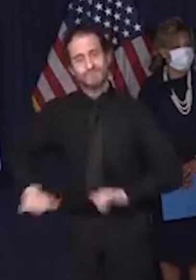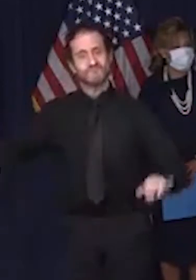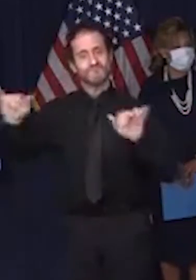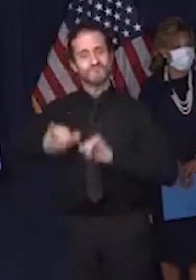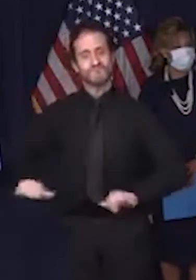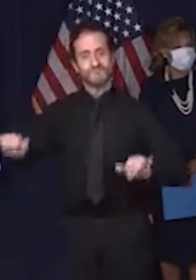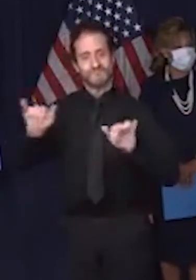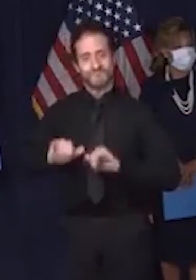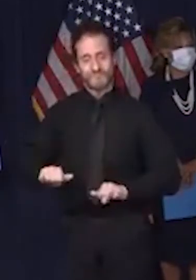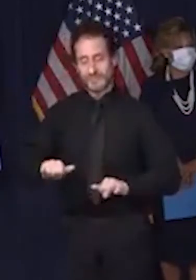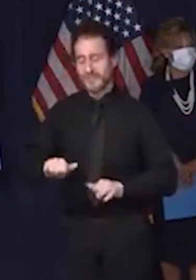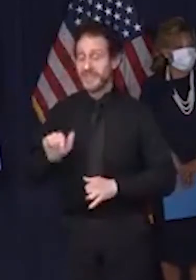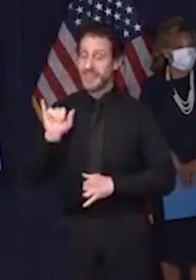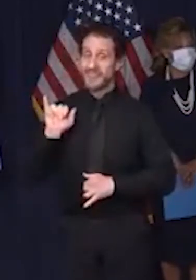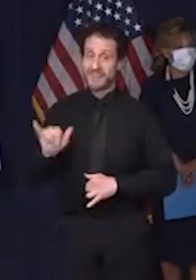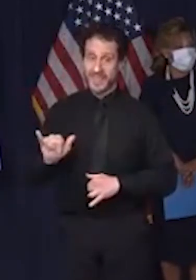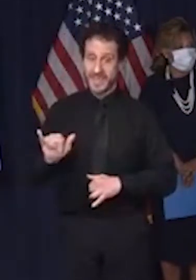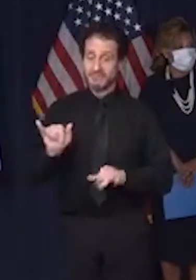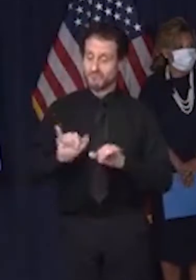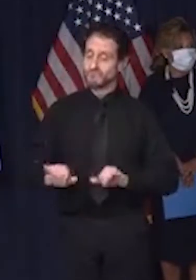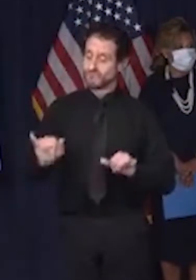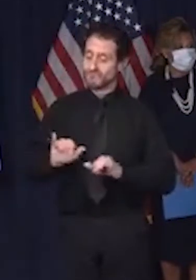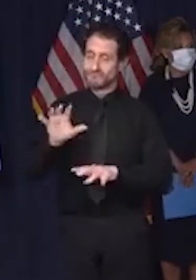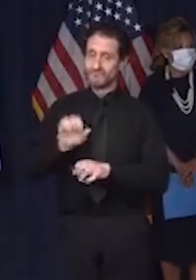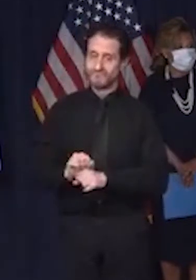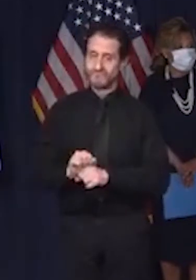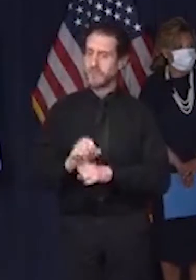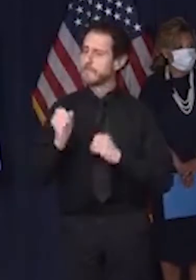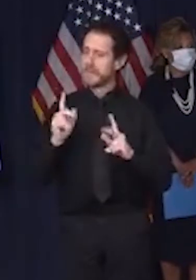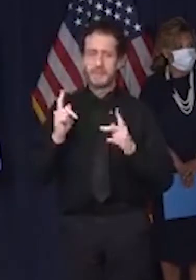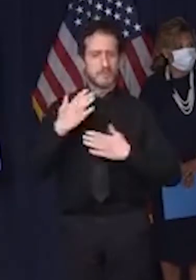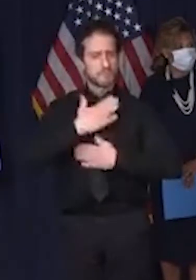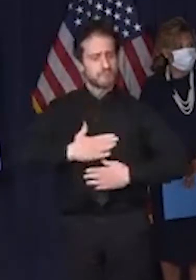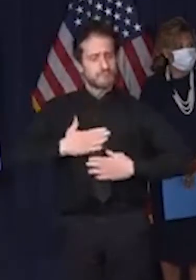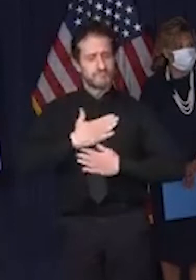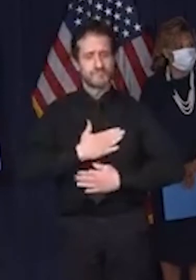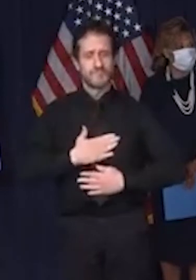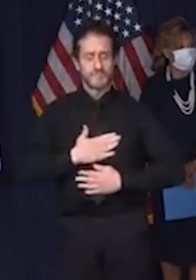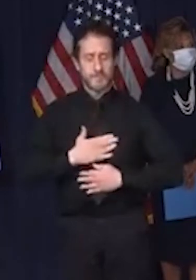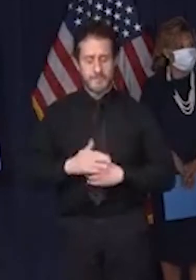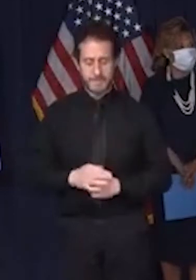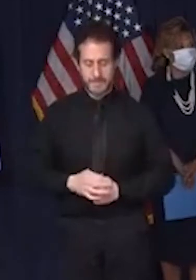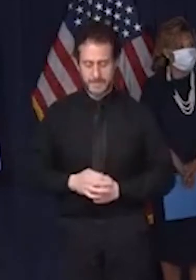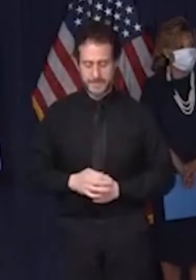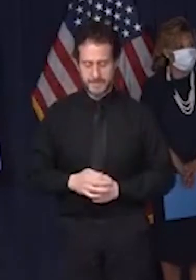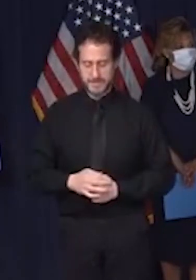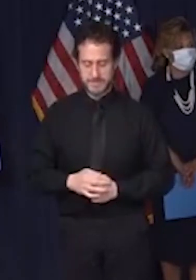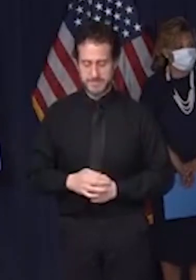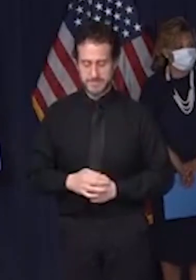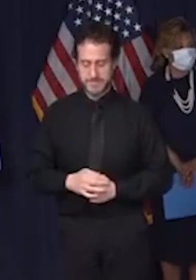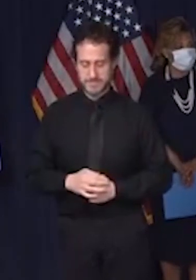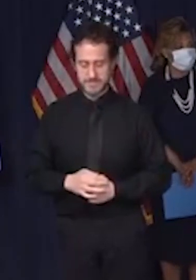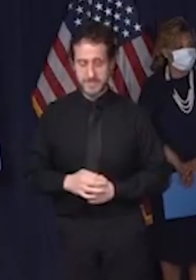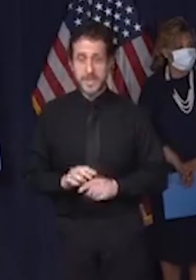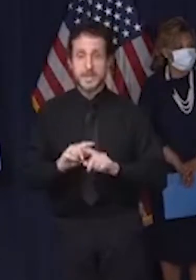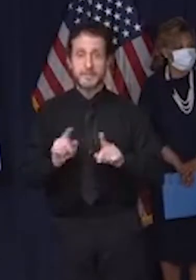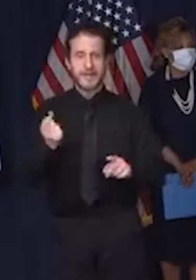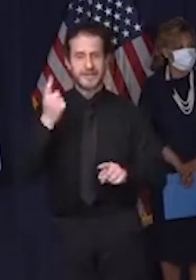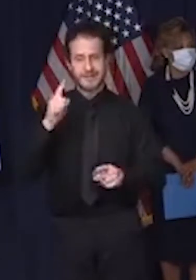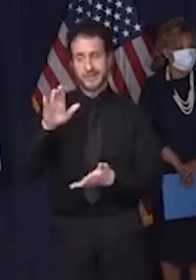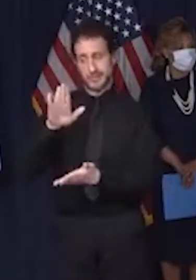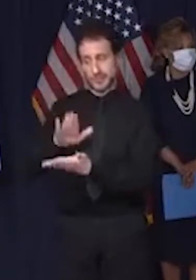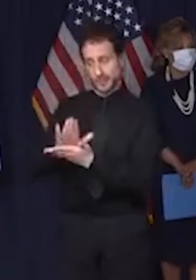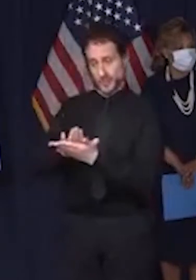routine is a source of joy for so many, but it also opens up a nearly limitless opportunity for potential